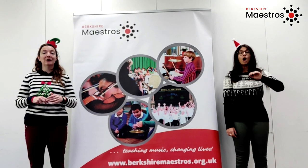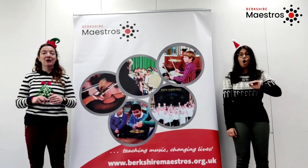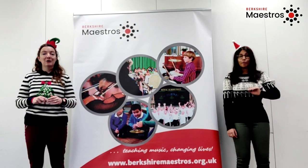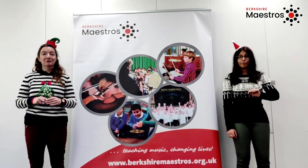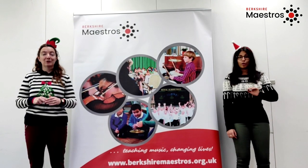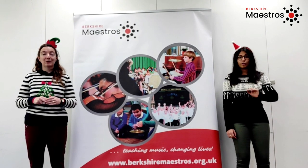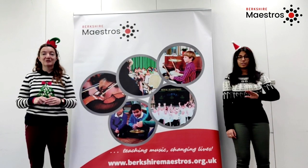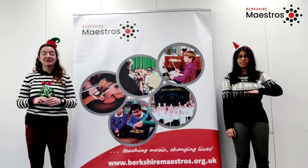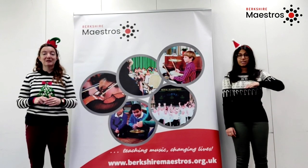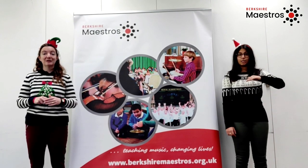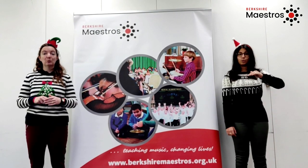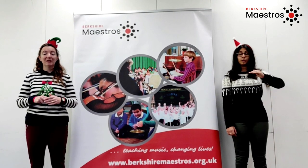midwinter, frosty